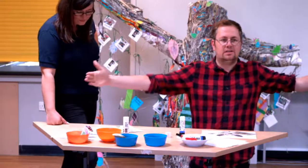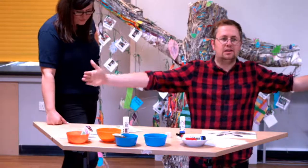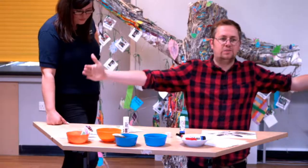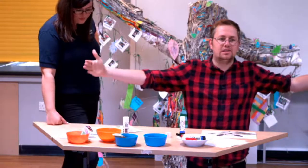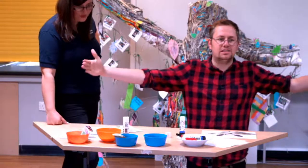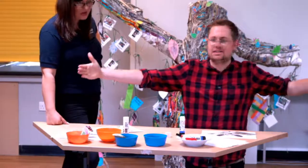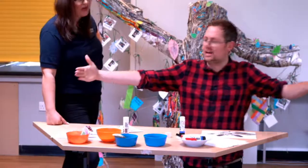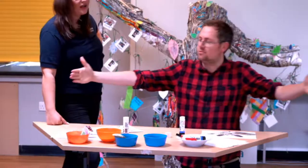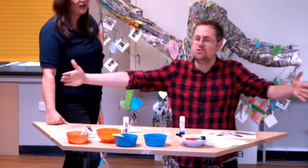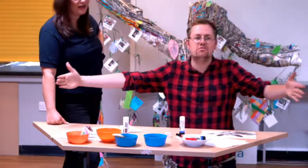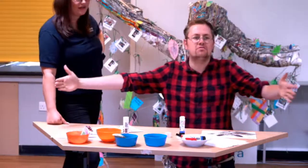As big as this table?